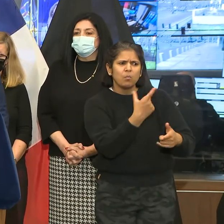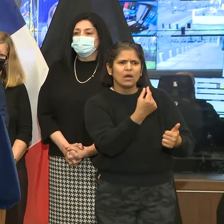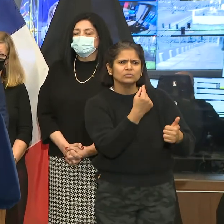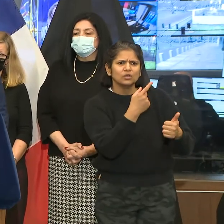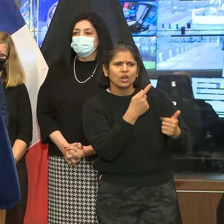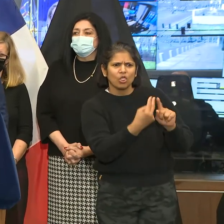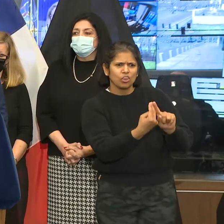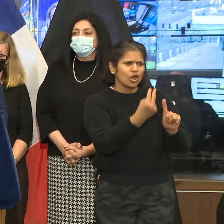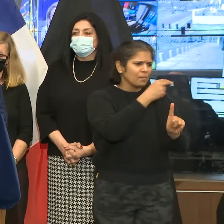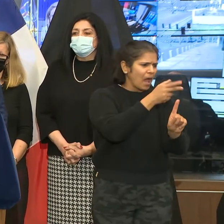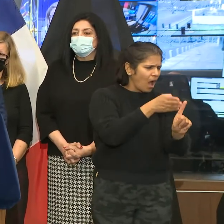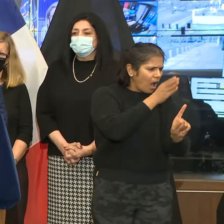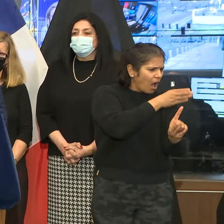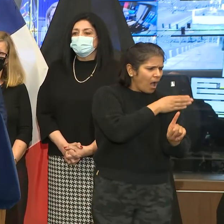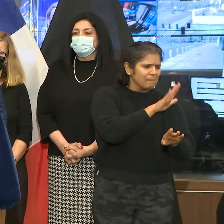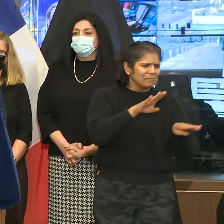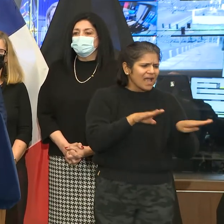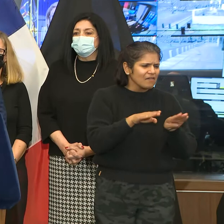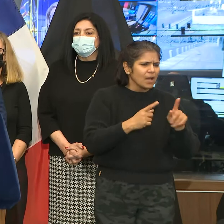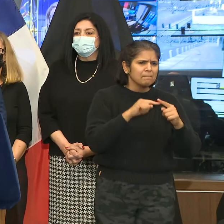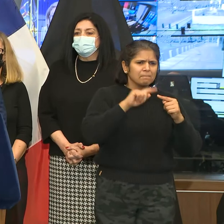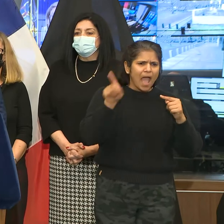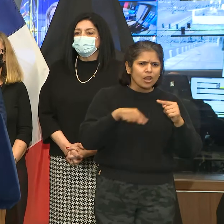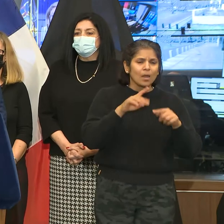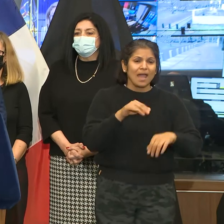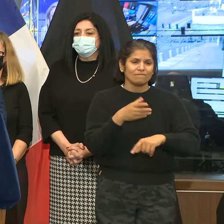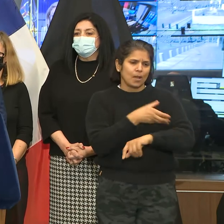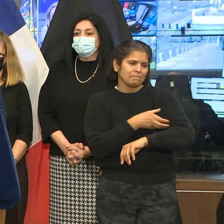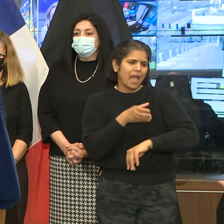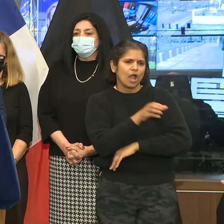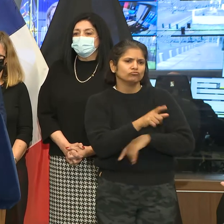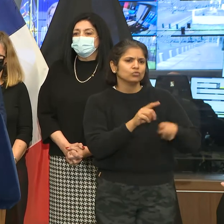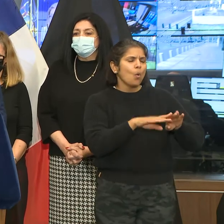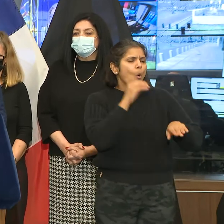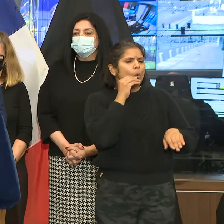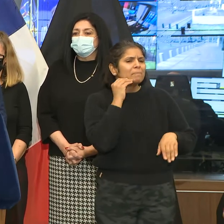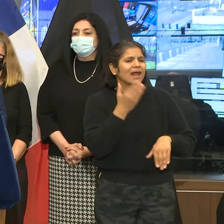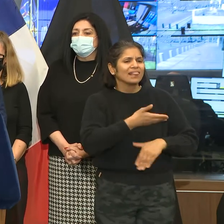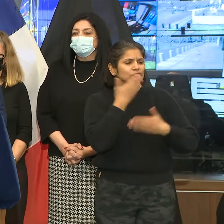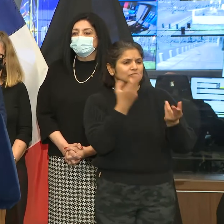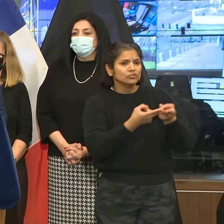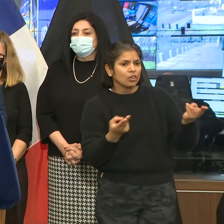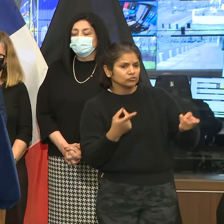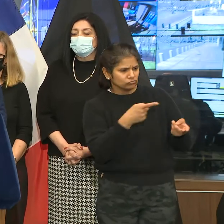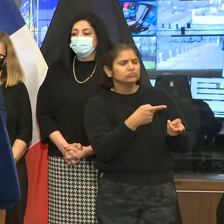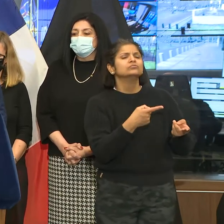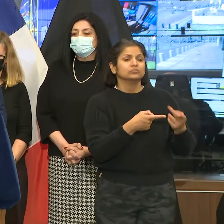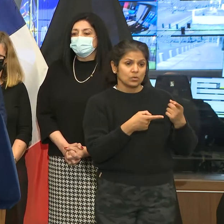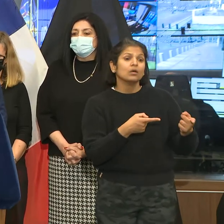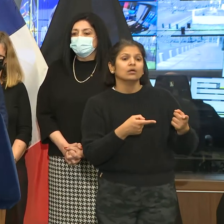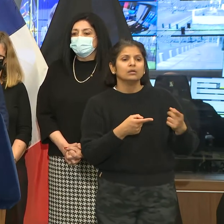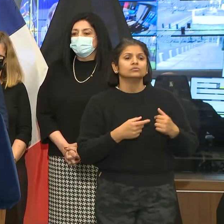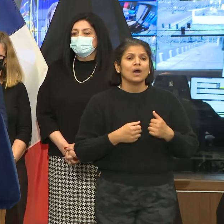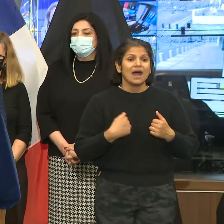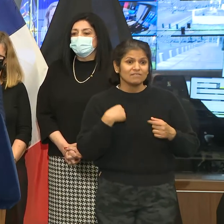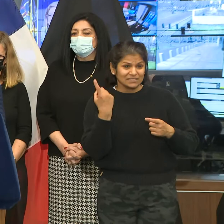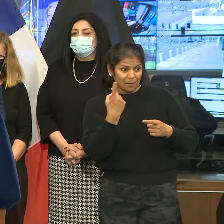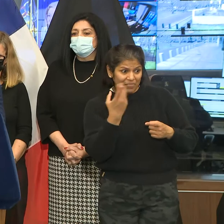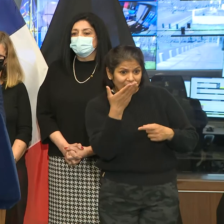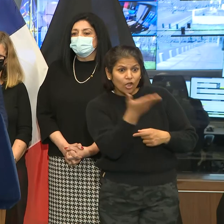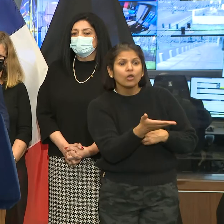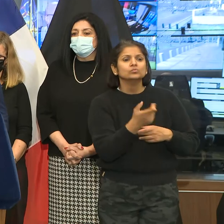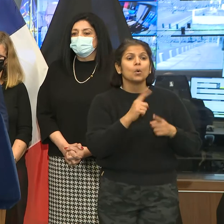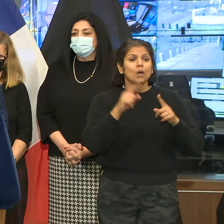homeless shelters to also give us the warning signs? Do they have someone there that's exhibiting violent behavior so we can